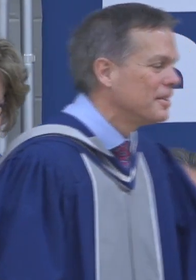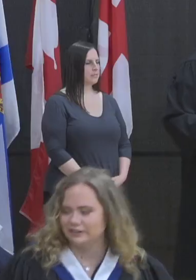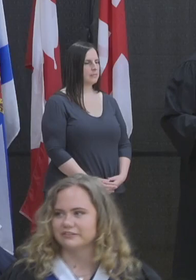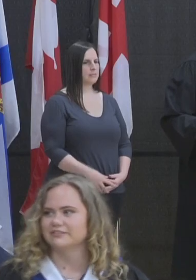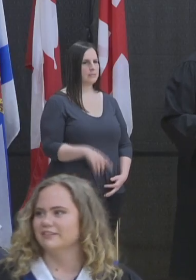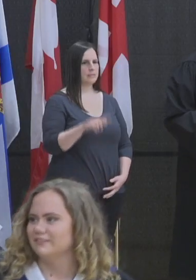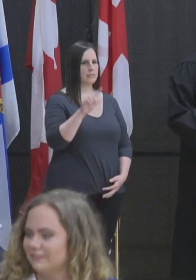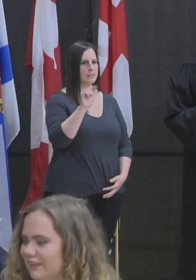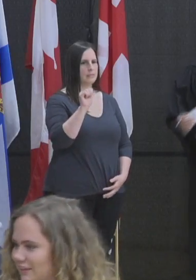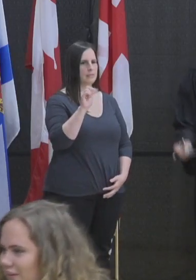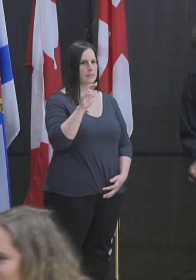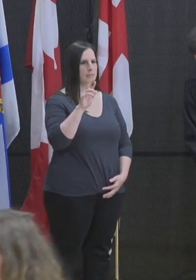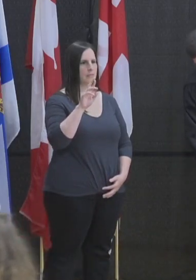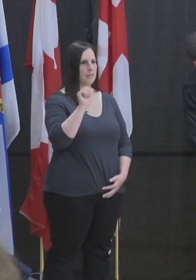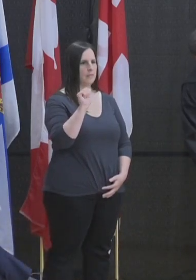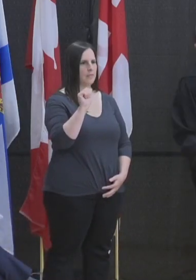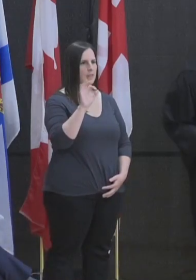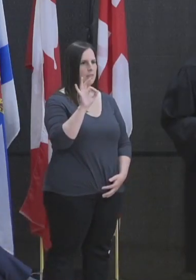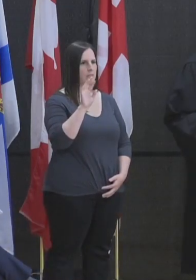Laura Freeman.